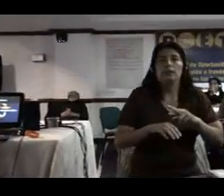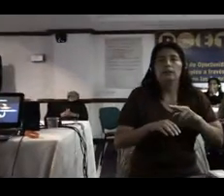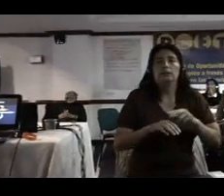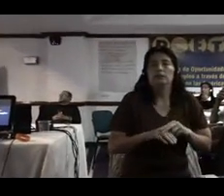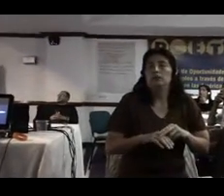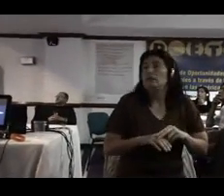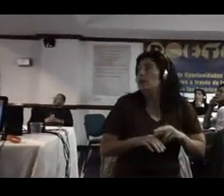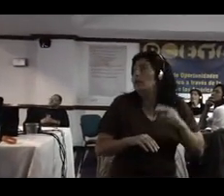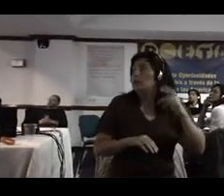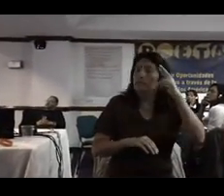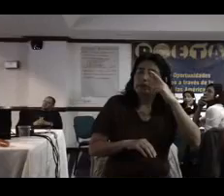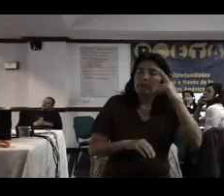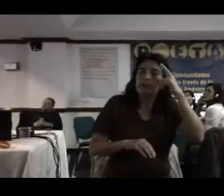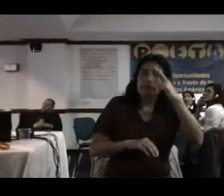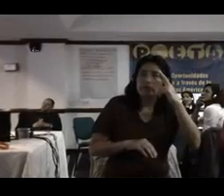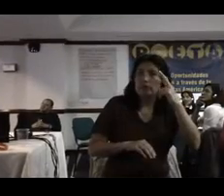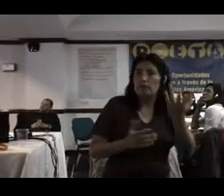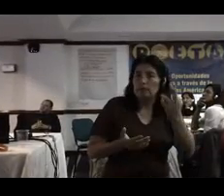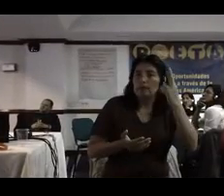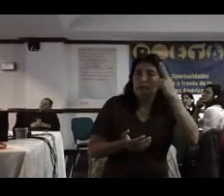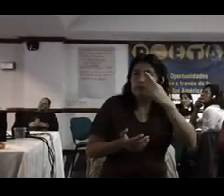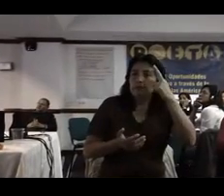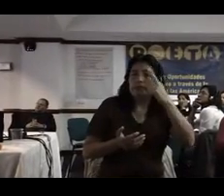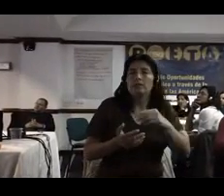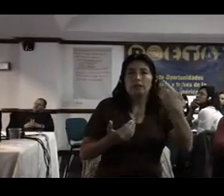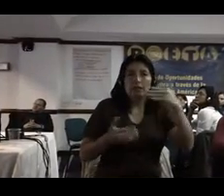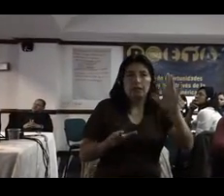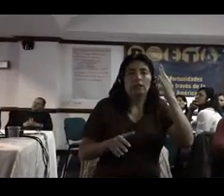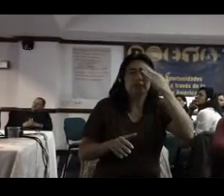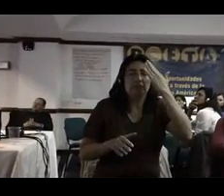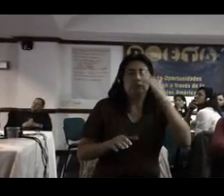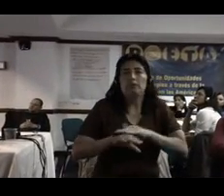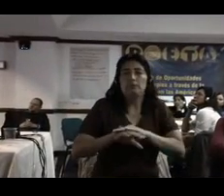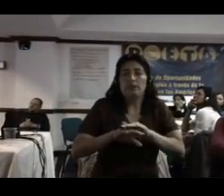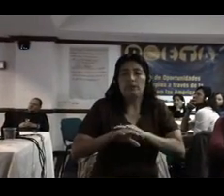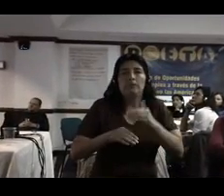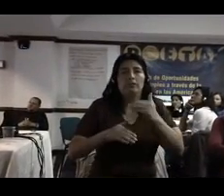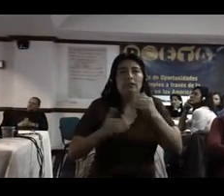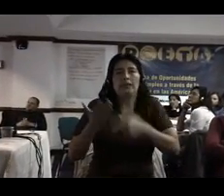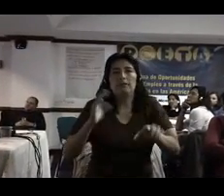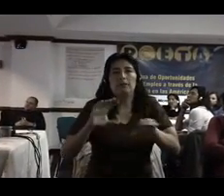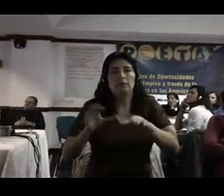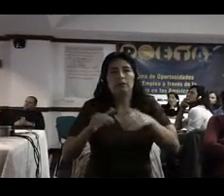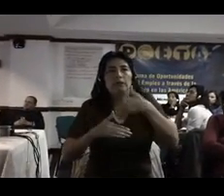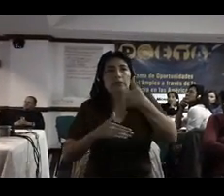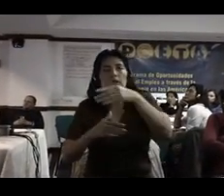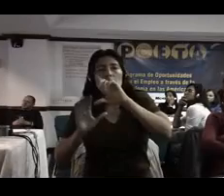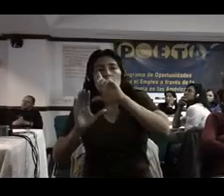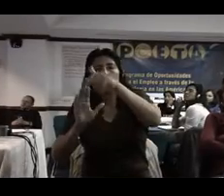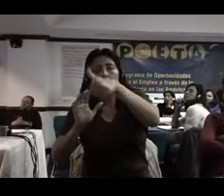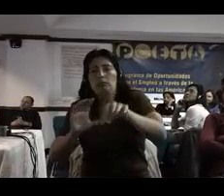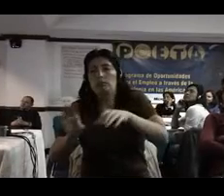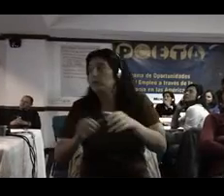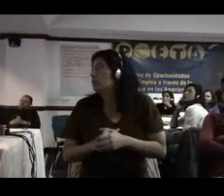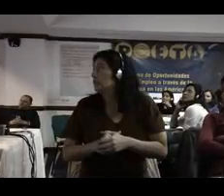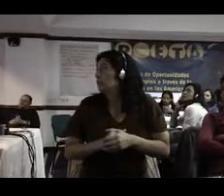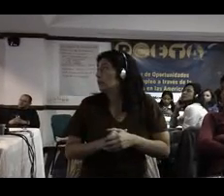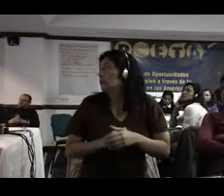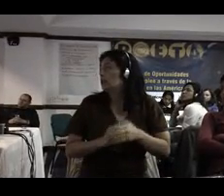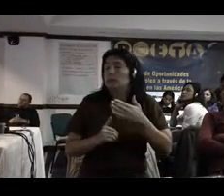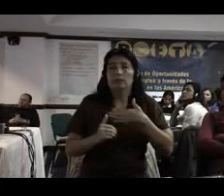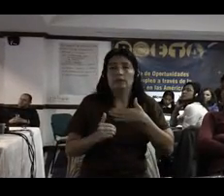we're reflecting on what we know and planning on what we're going to do. Then we're going to do something. And it's my favorite part of doing evaluation